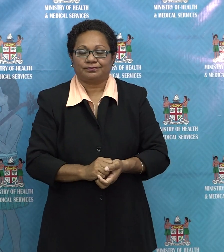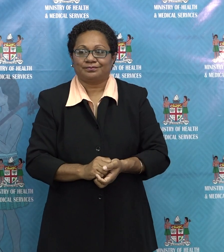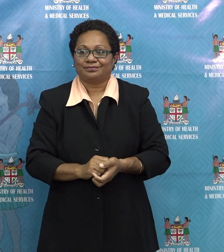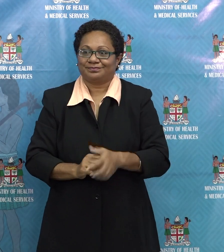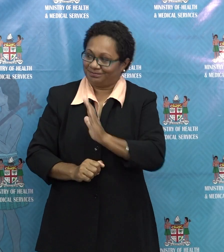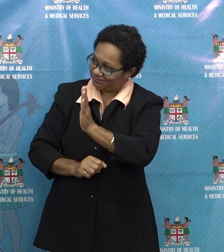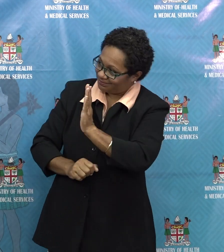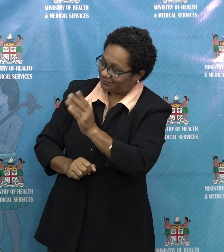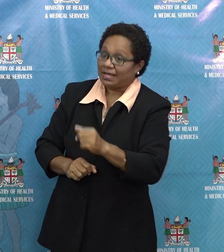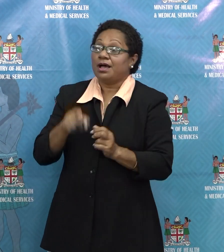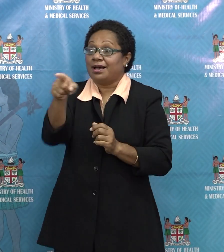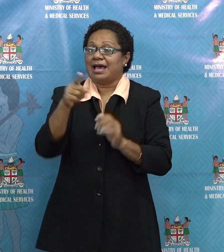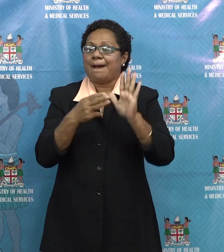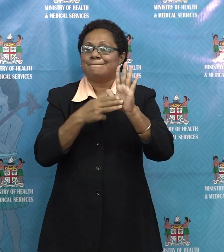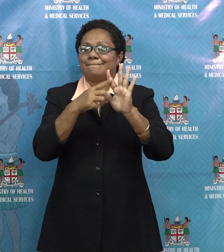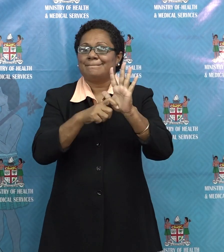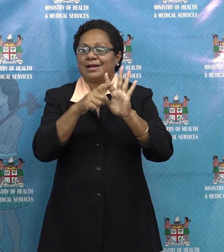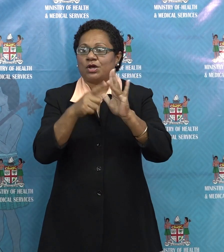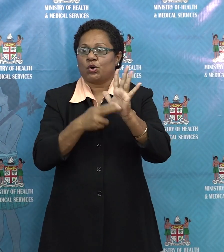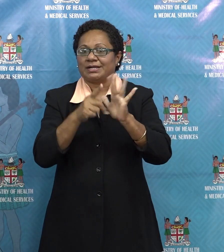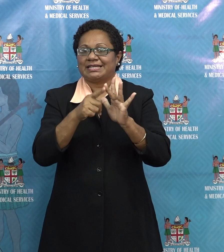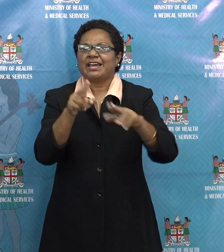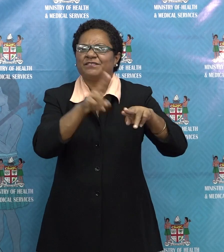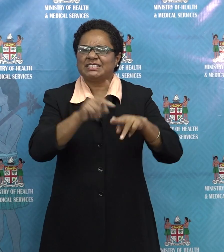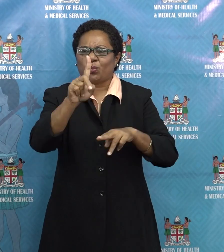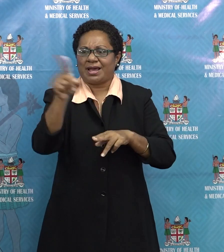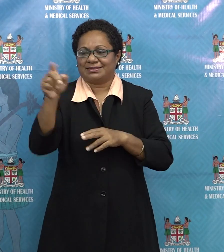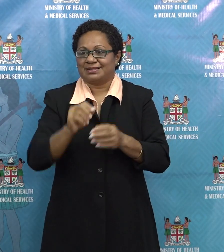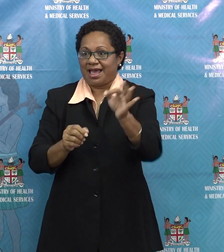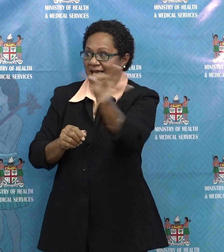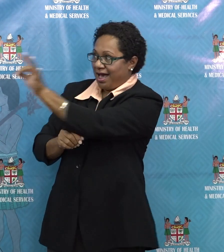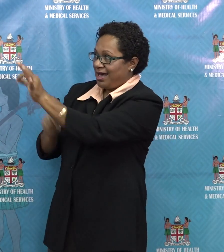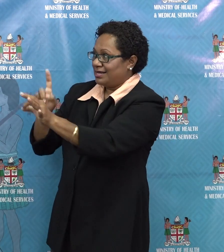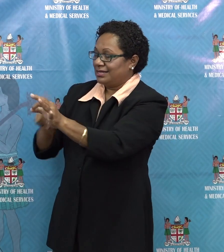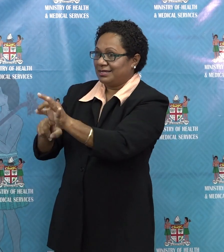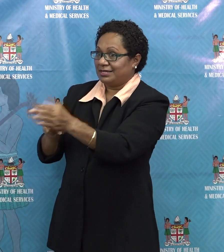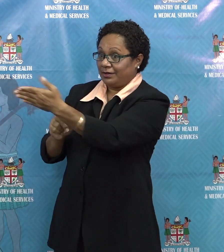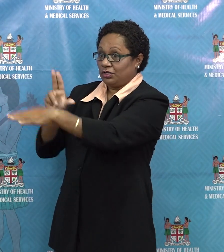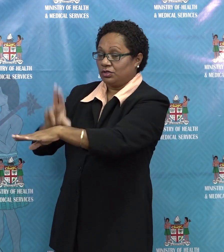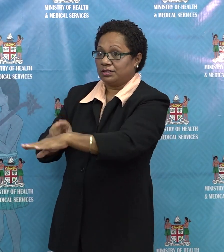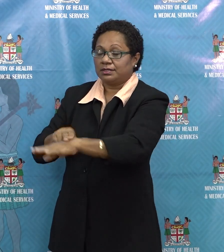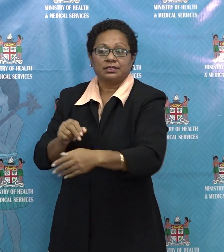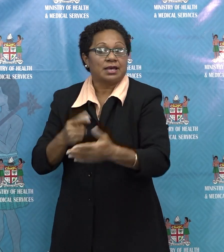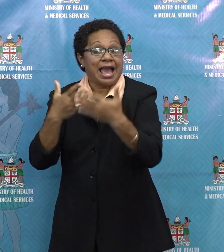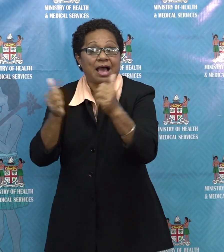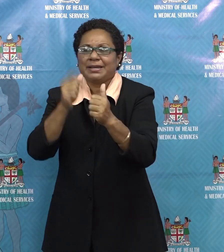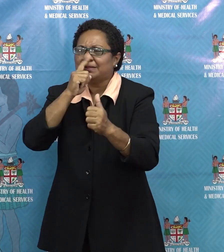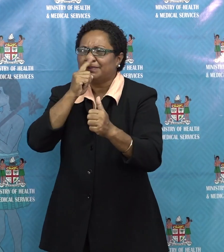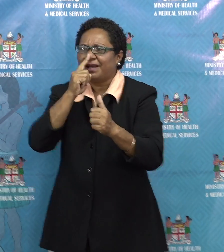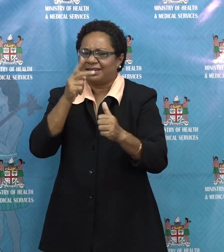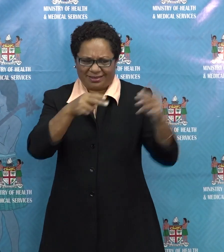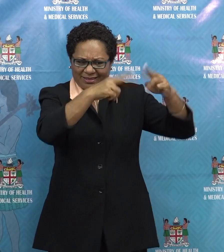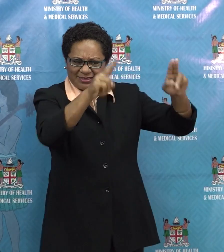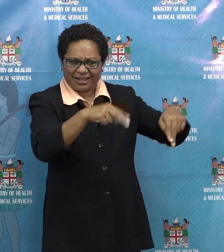Bula Merioni from Fiji One. My question is for Dr. Chimesa. So how many patients are being catered for by the FEMAT Field Hospital?